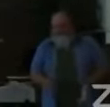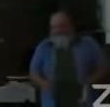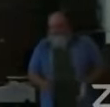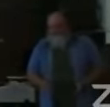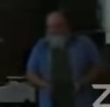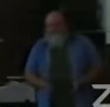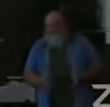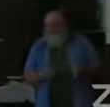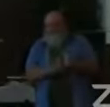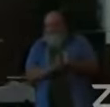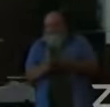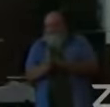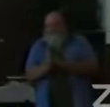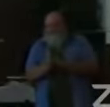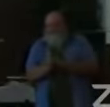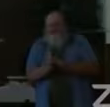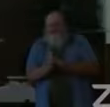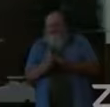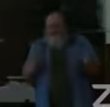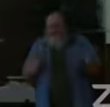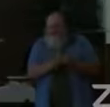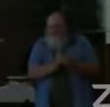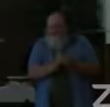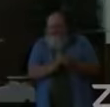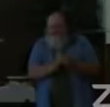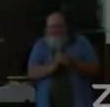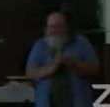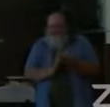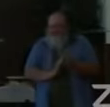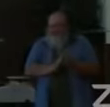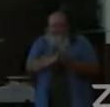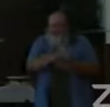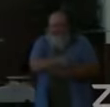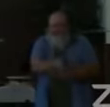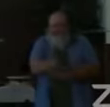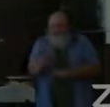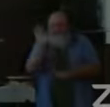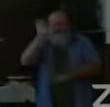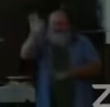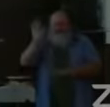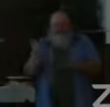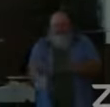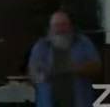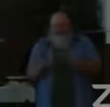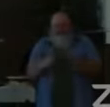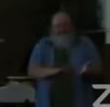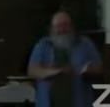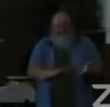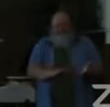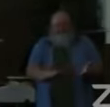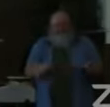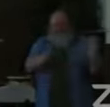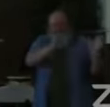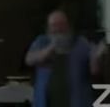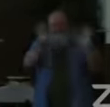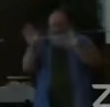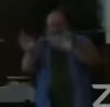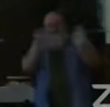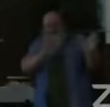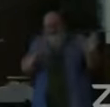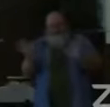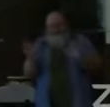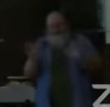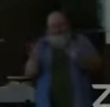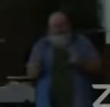meets with the disciples and it says, on the evening of the first day of the week, on Sunday, at a Sunday night service at Jerusalem,